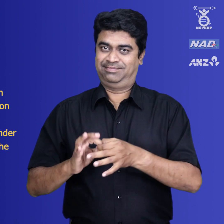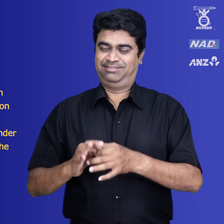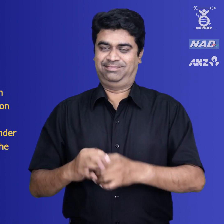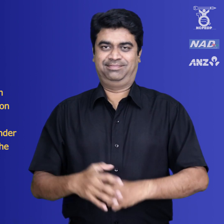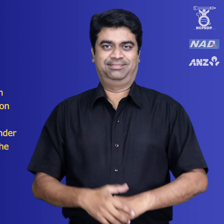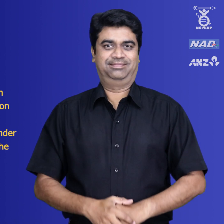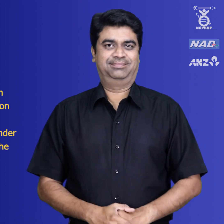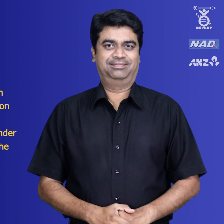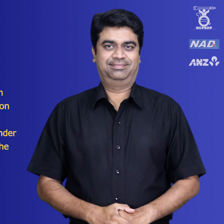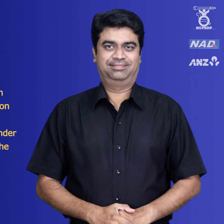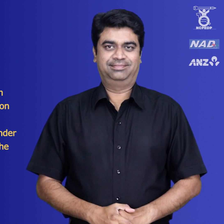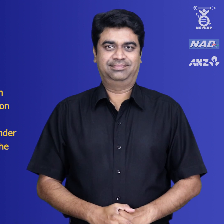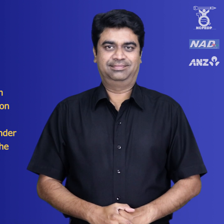be.